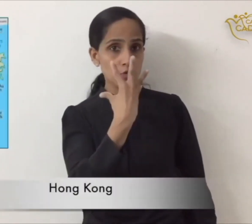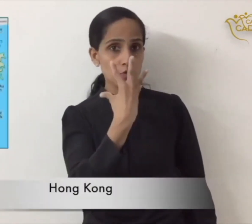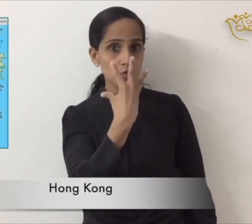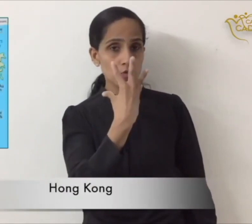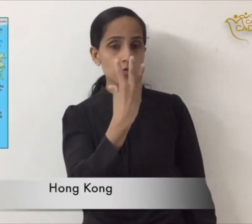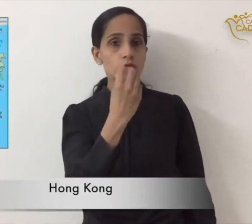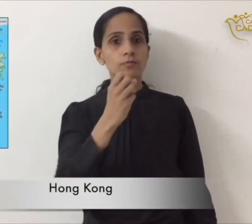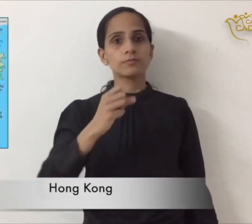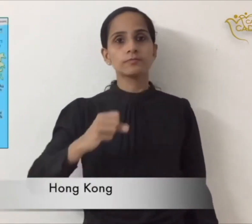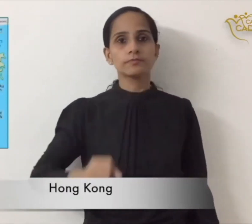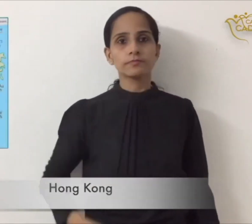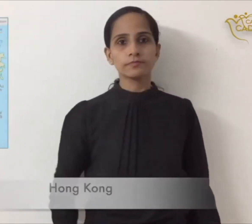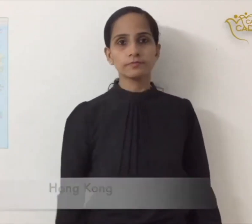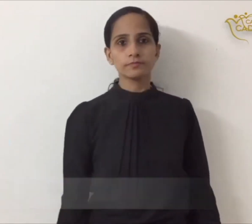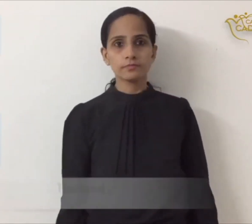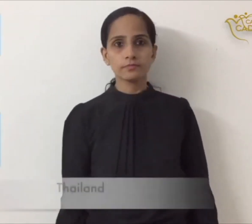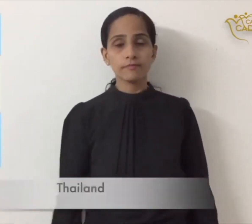Hong Kong.